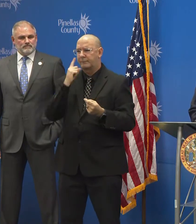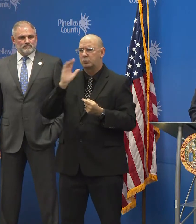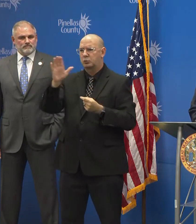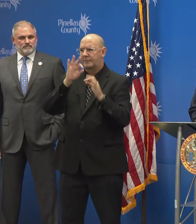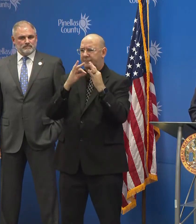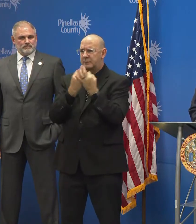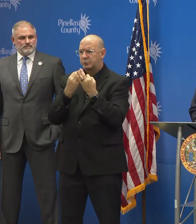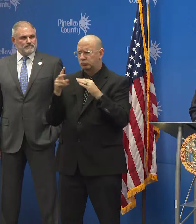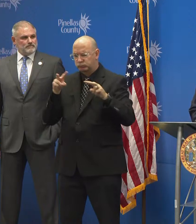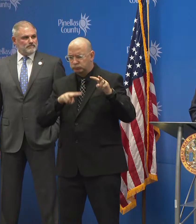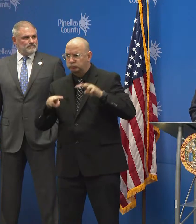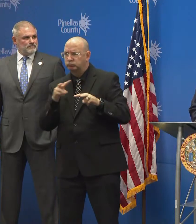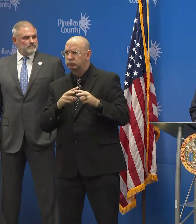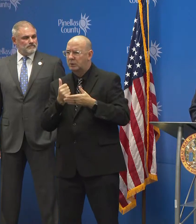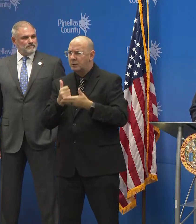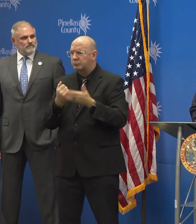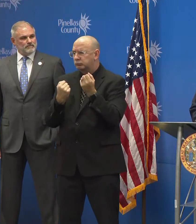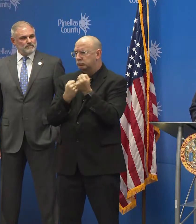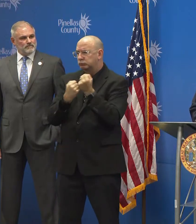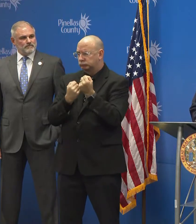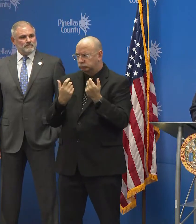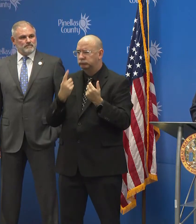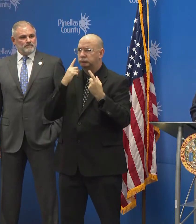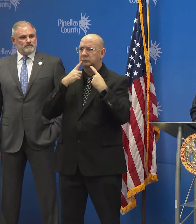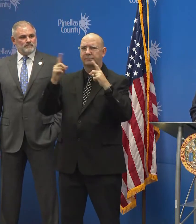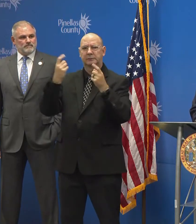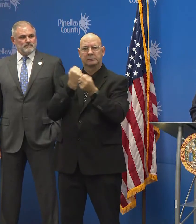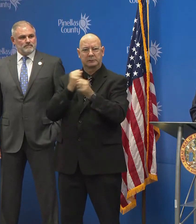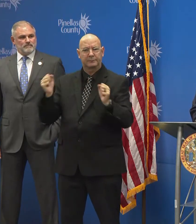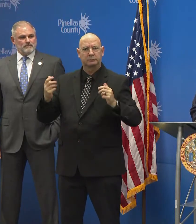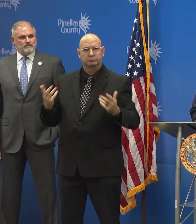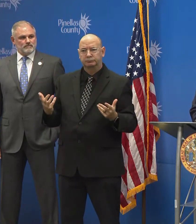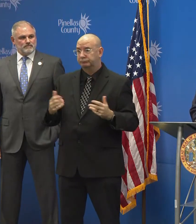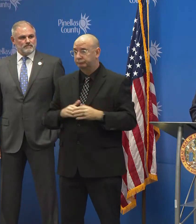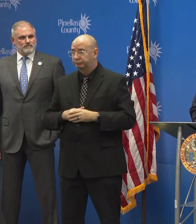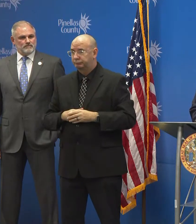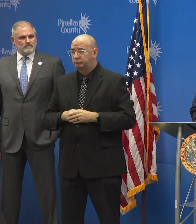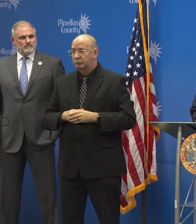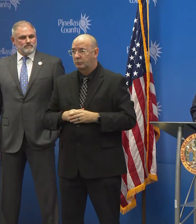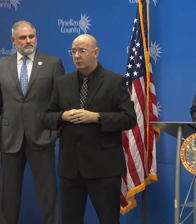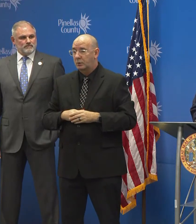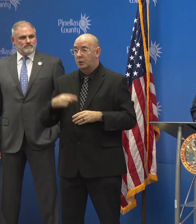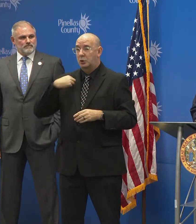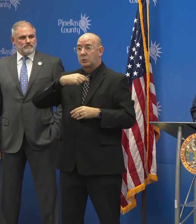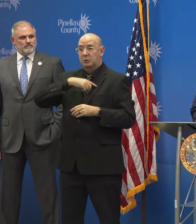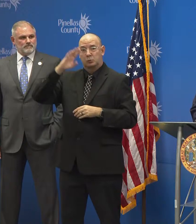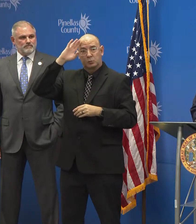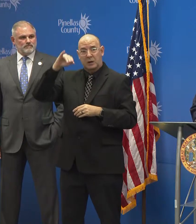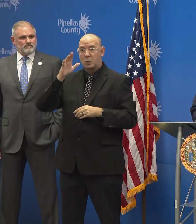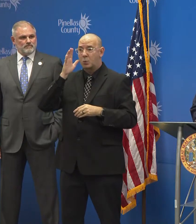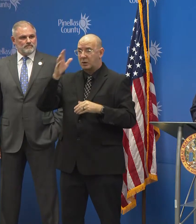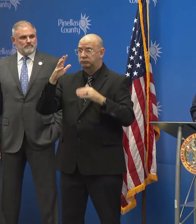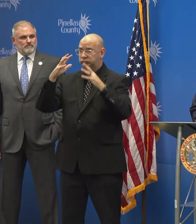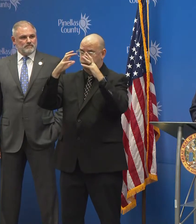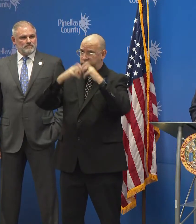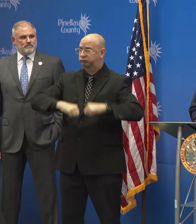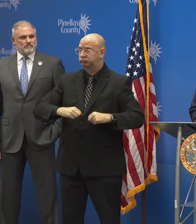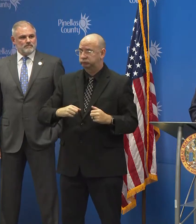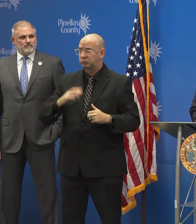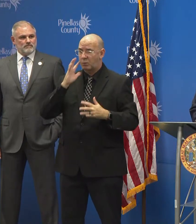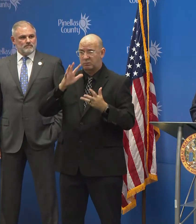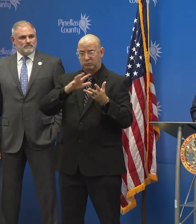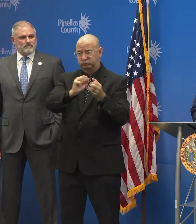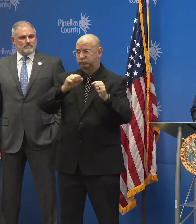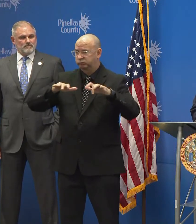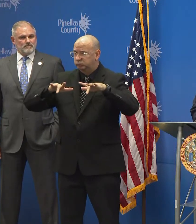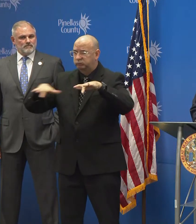through this in a safe way. There's going to be damage, and that'll be things that we'll be able to fix. It will not necessarily be